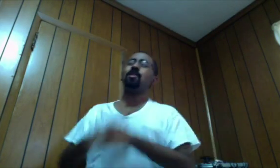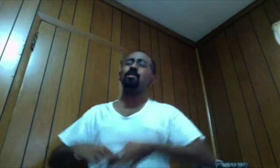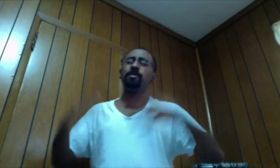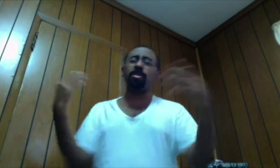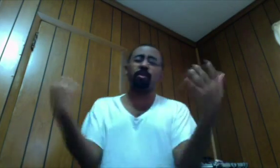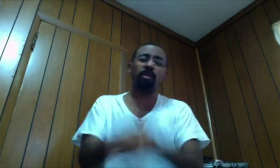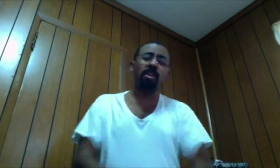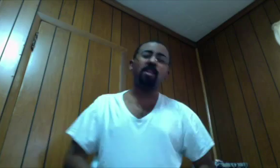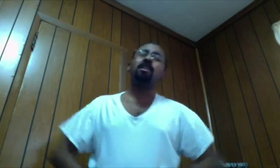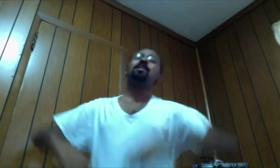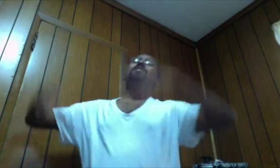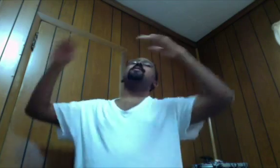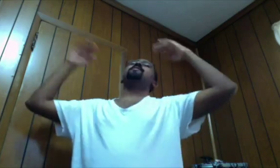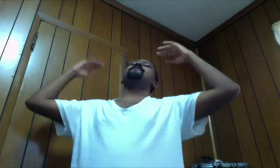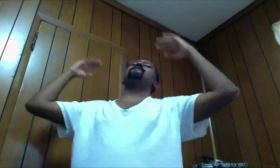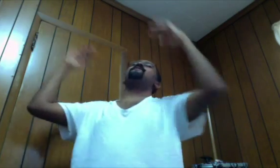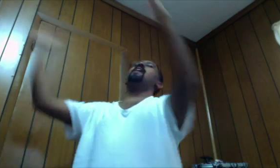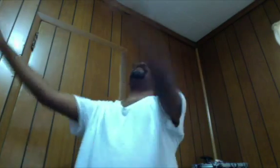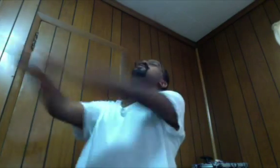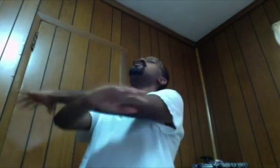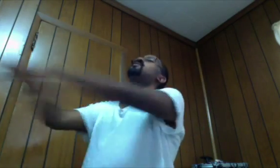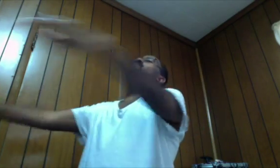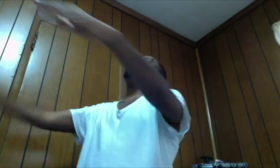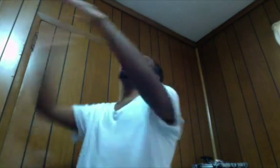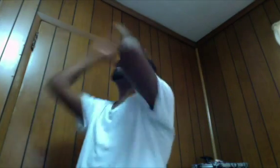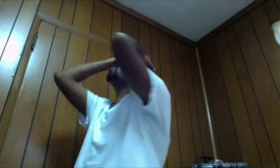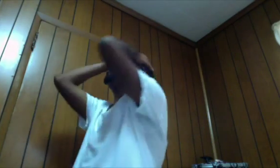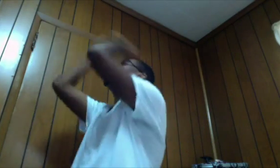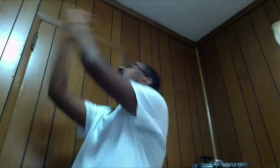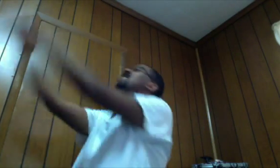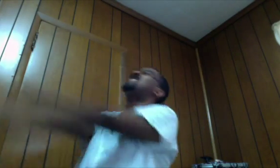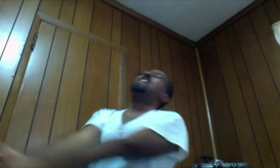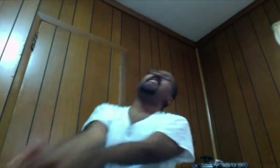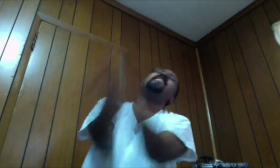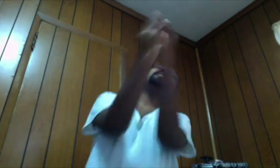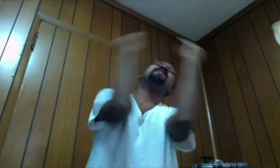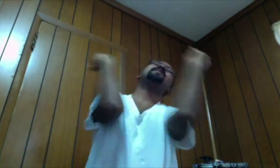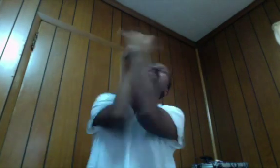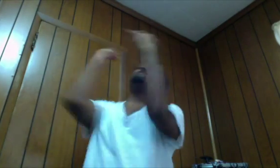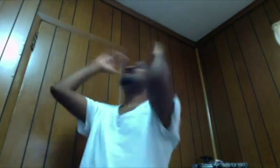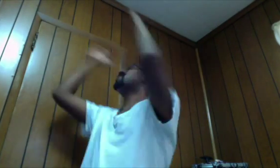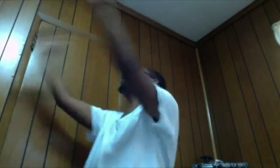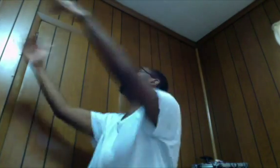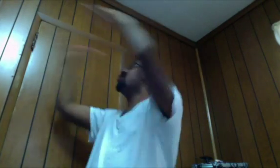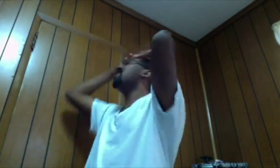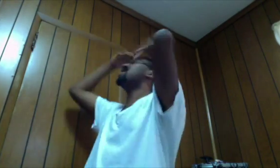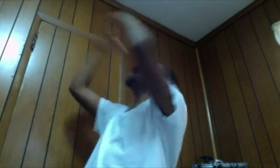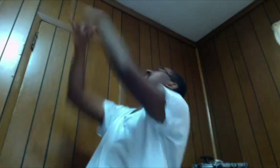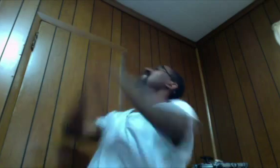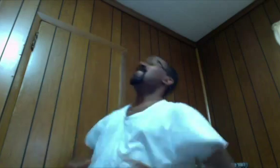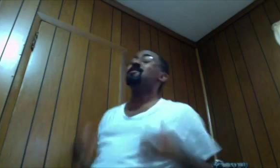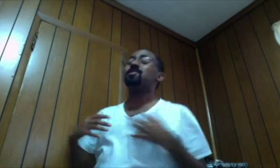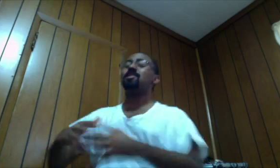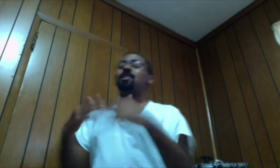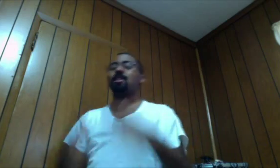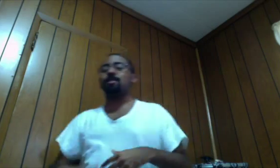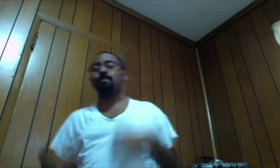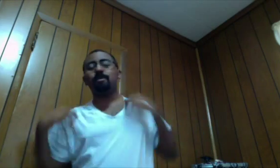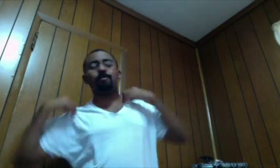Volume 3 Episode 1. Oh my god. So much. It was so awesome. But